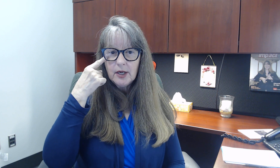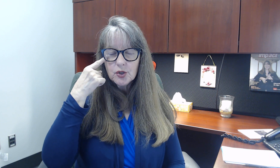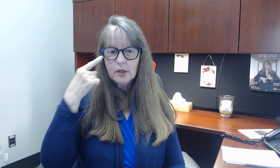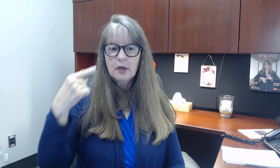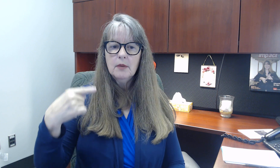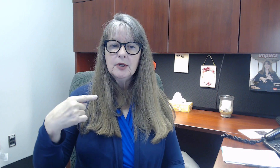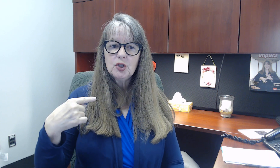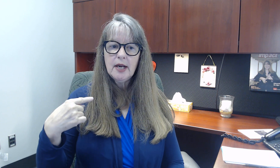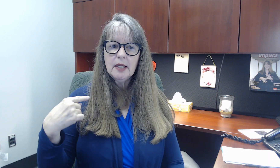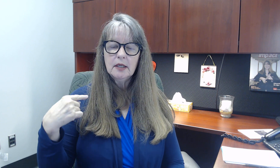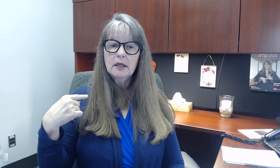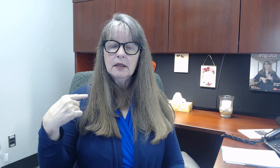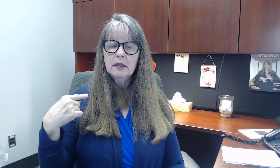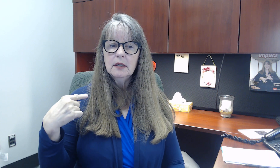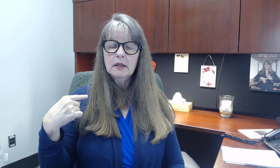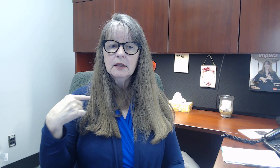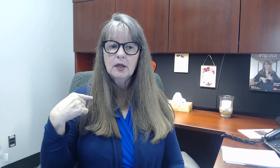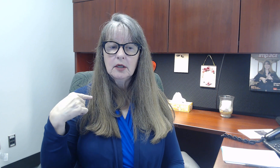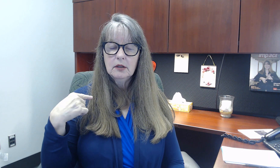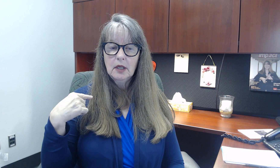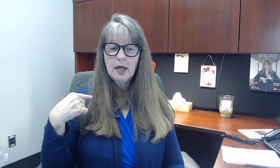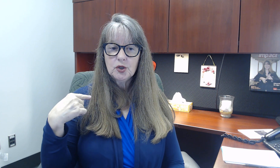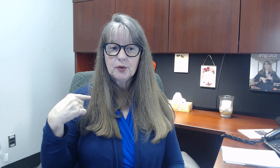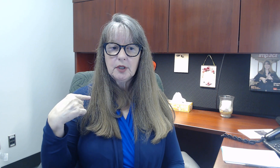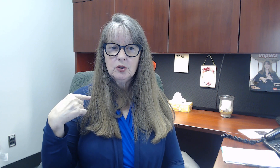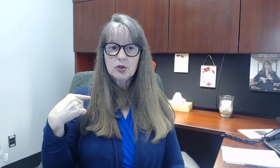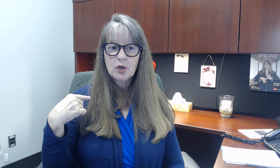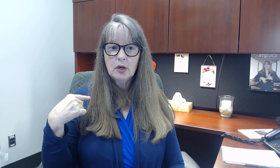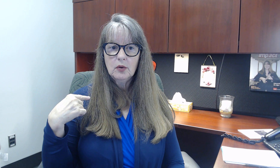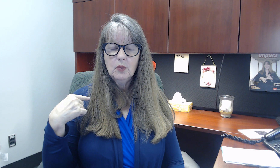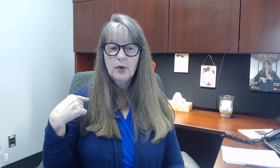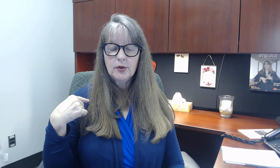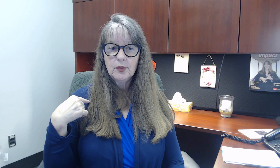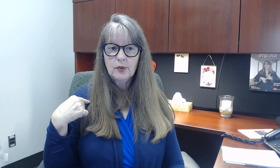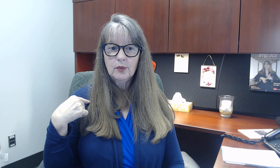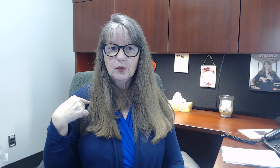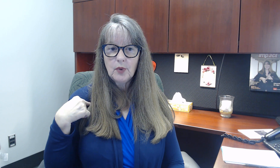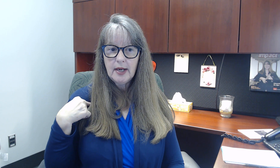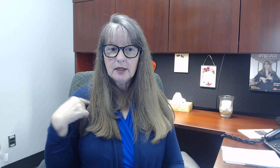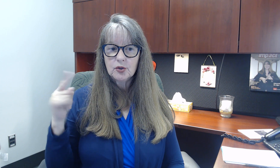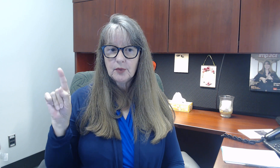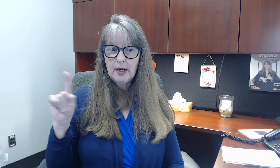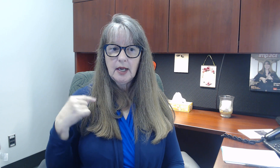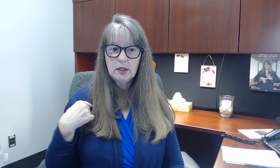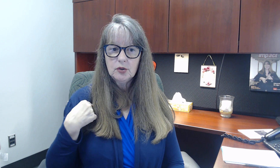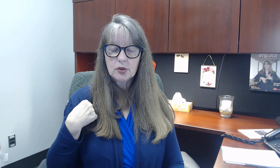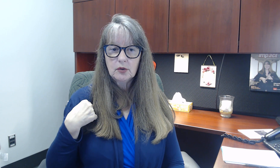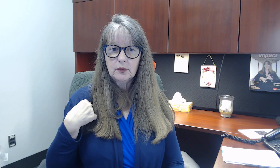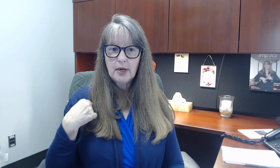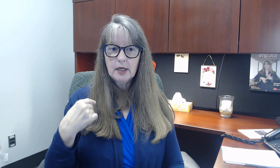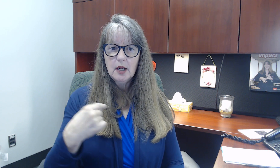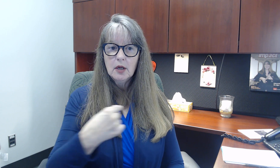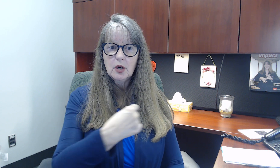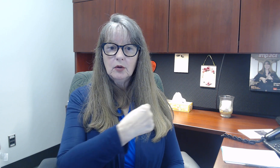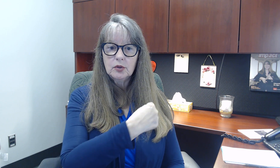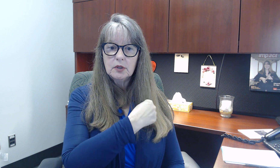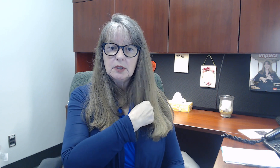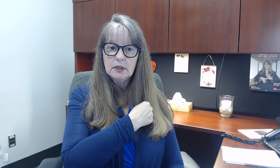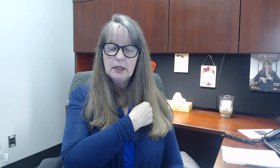Asian. But China, the country, you start with your right, because you're right-handed, you start on the right, go to the